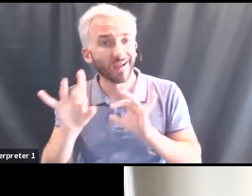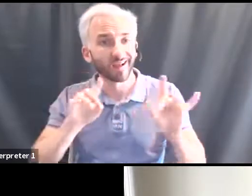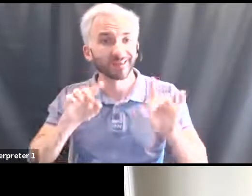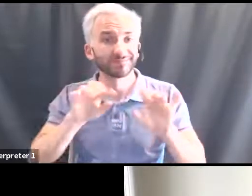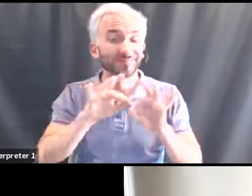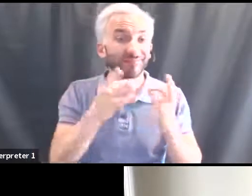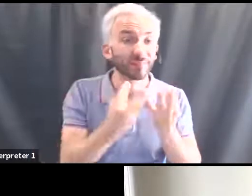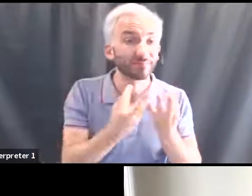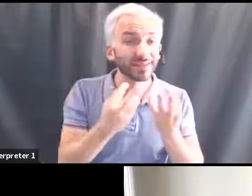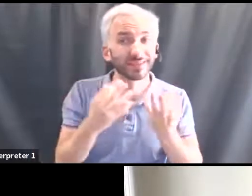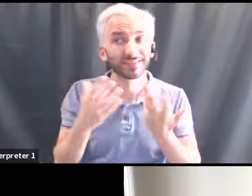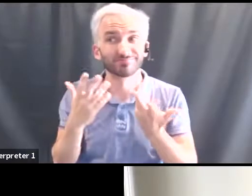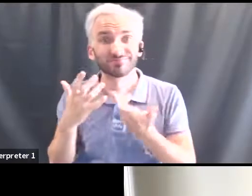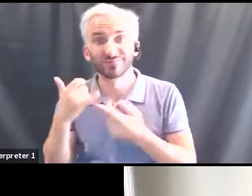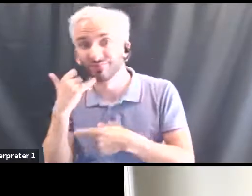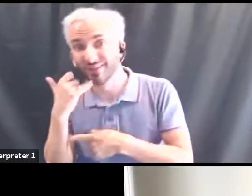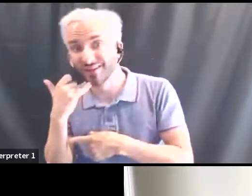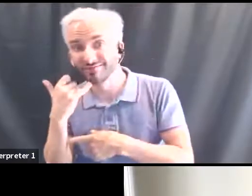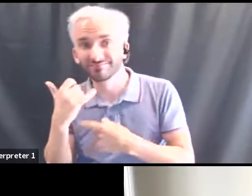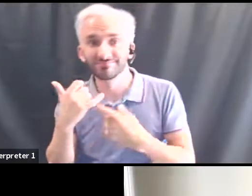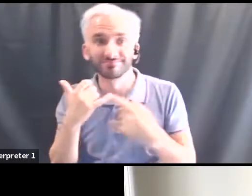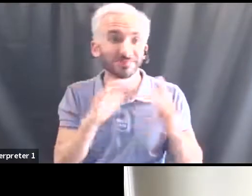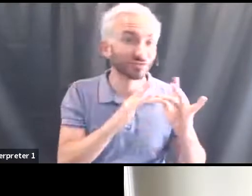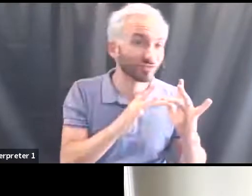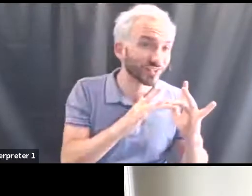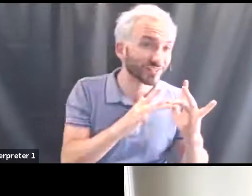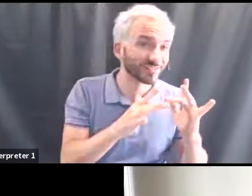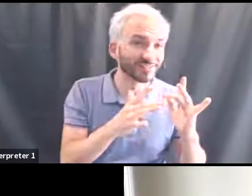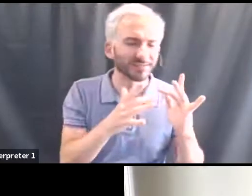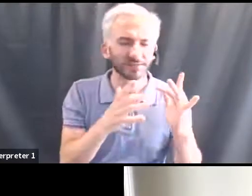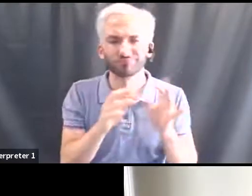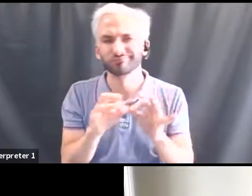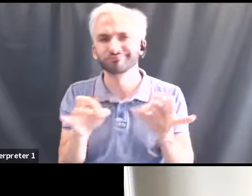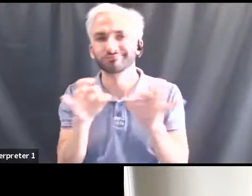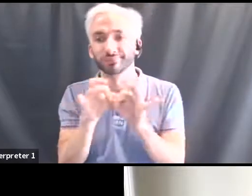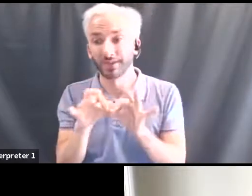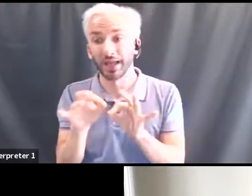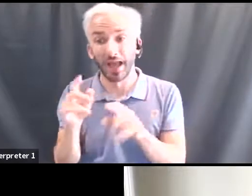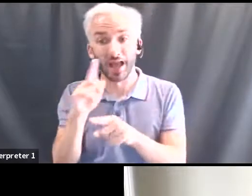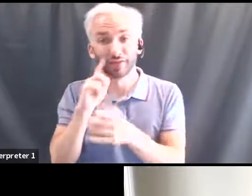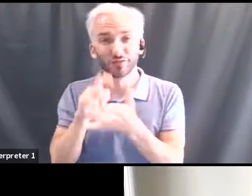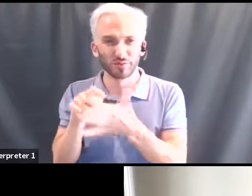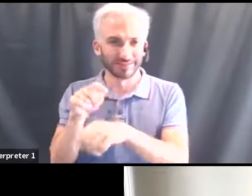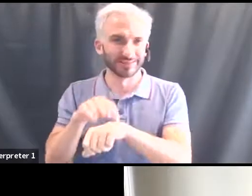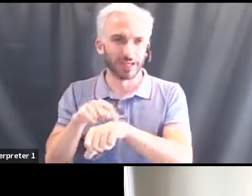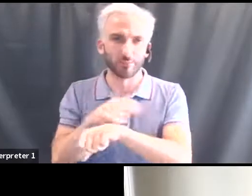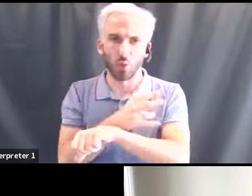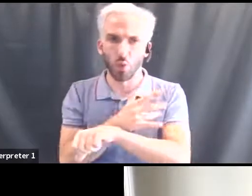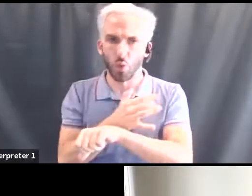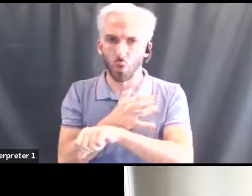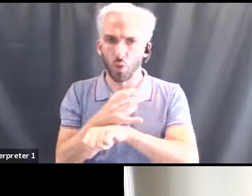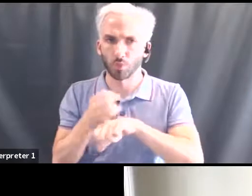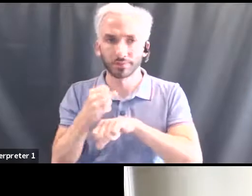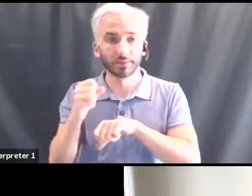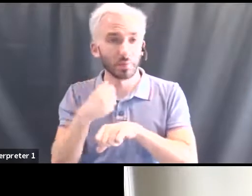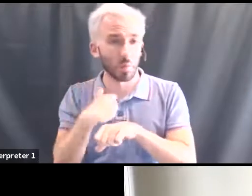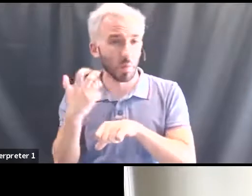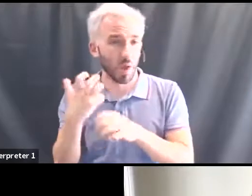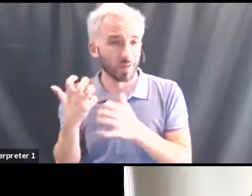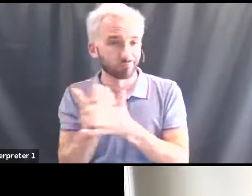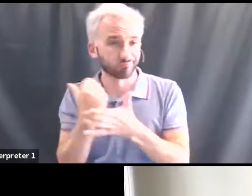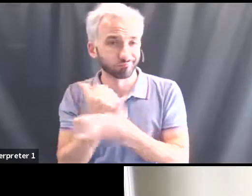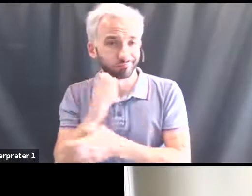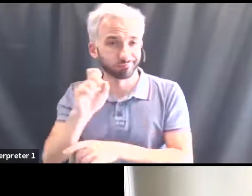know, through the phone. And I think it's so incredibly important. We are running out of time, but I did want to ask a couple more questions.